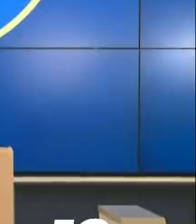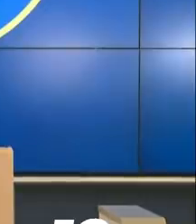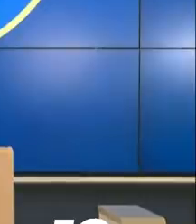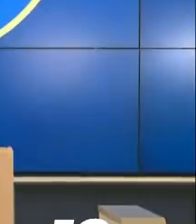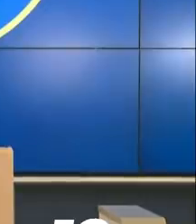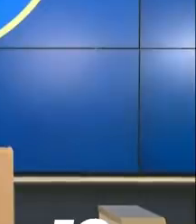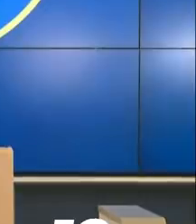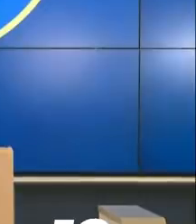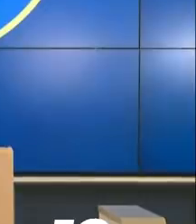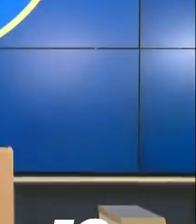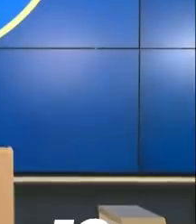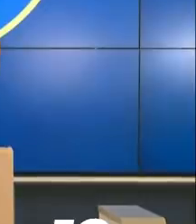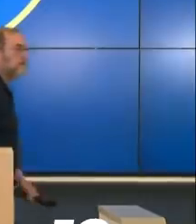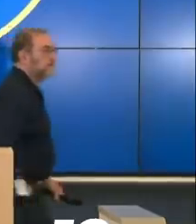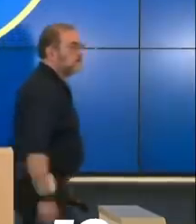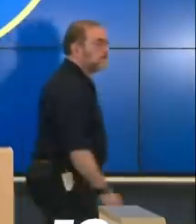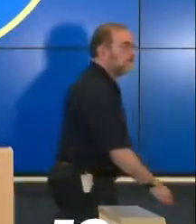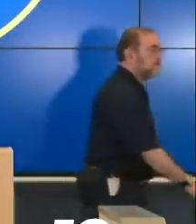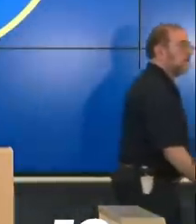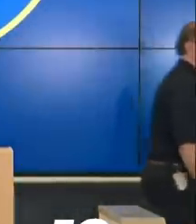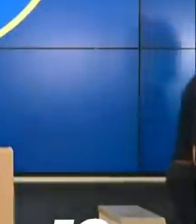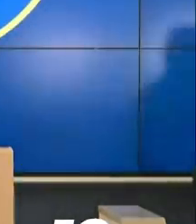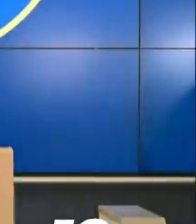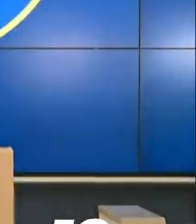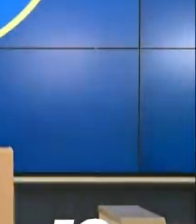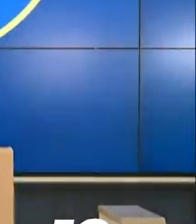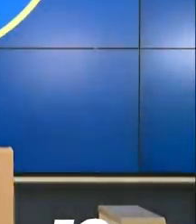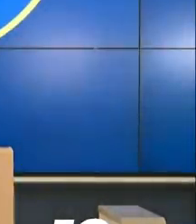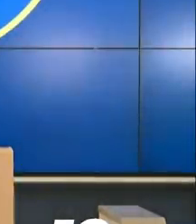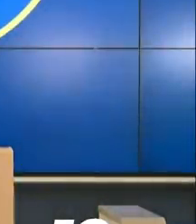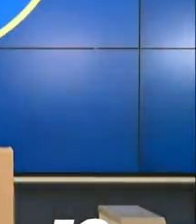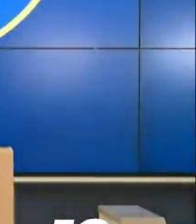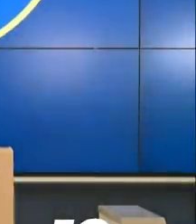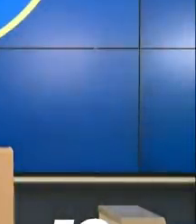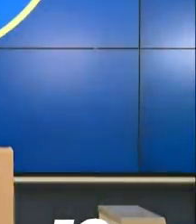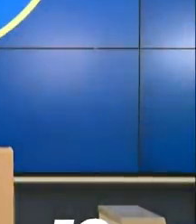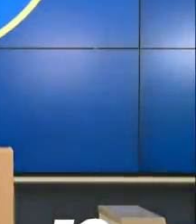Take that audio. Okay. Can I just put on my laptop?